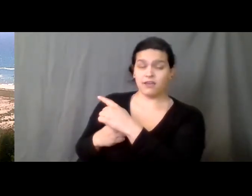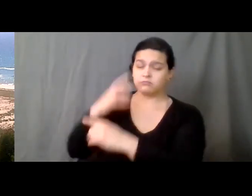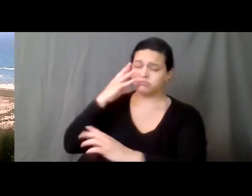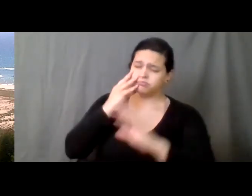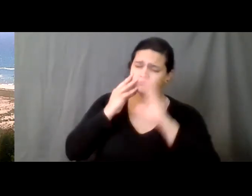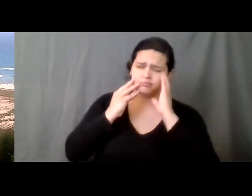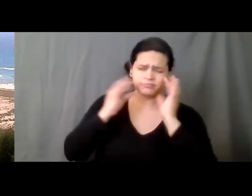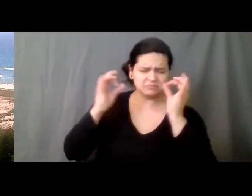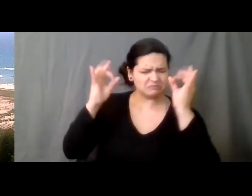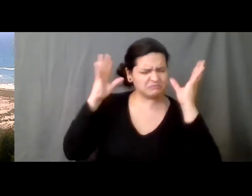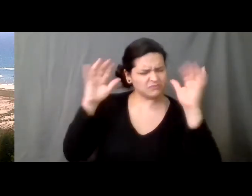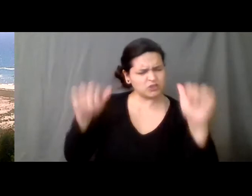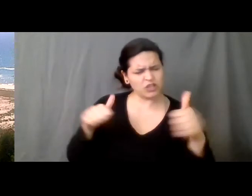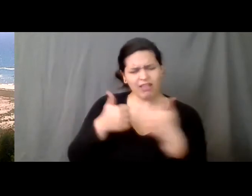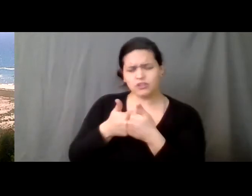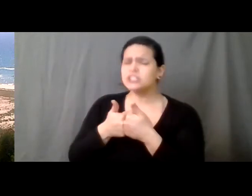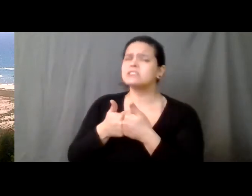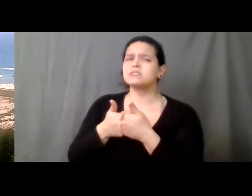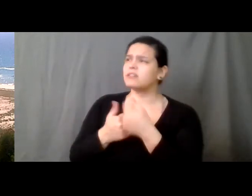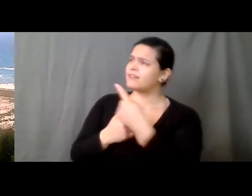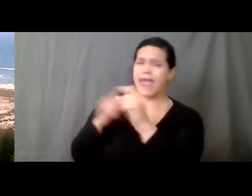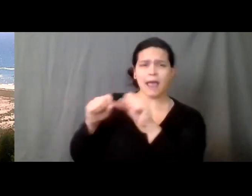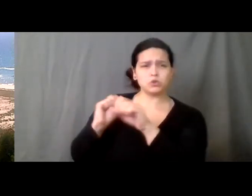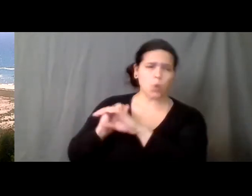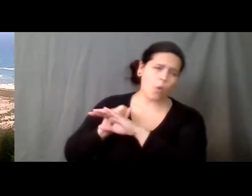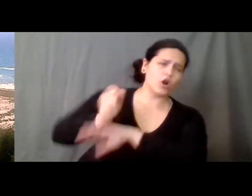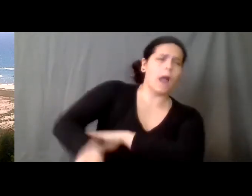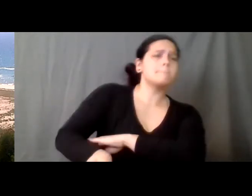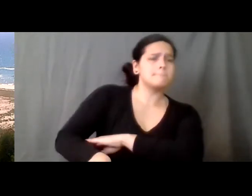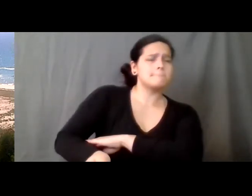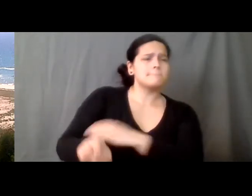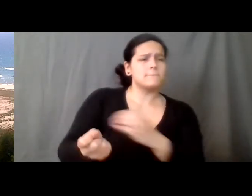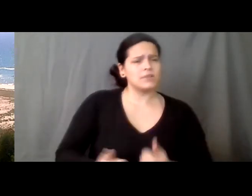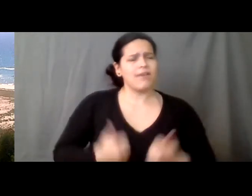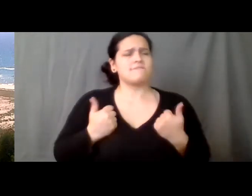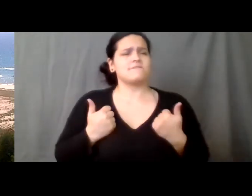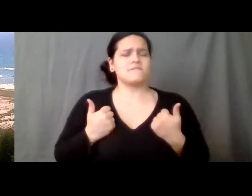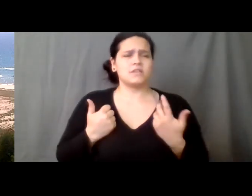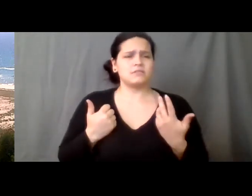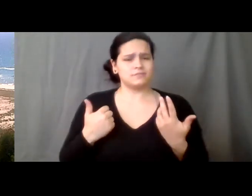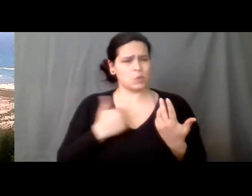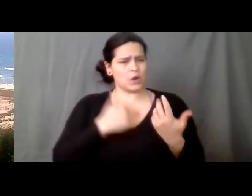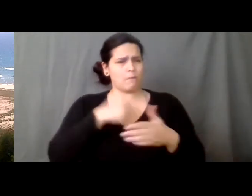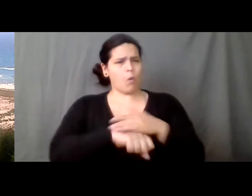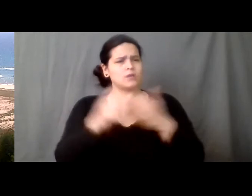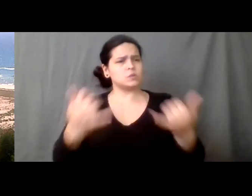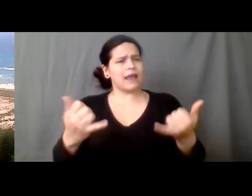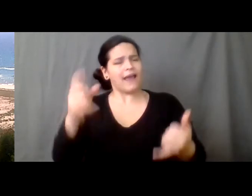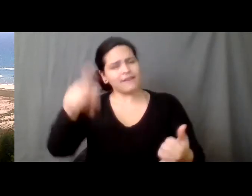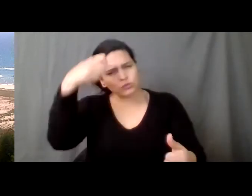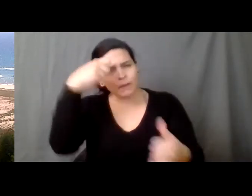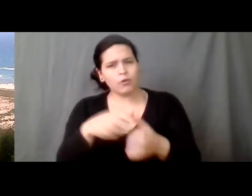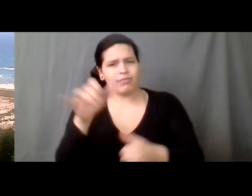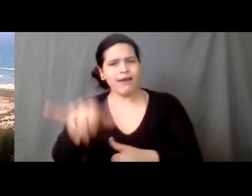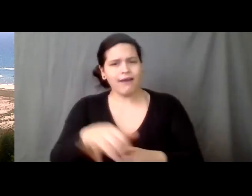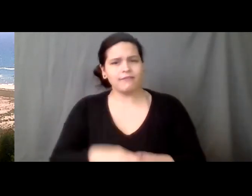were able to overcome them so that we're here today. And we have to remember those things.